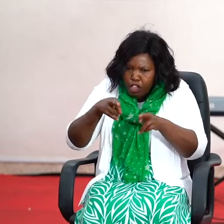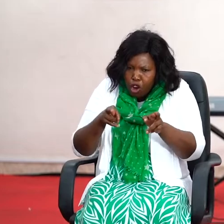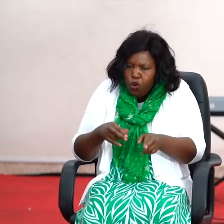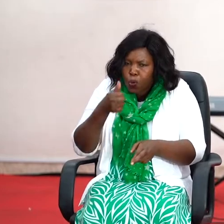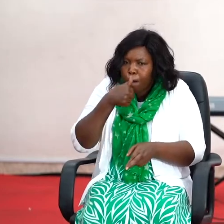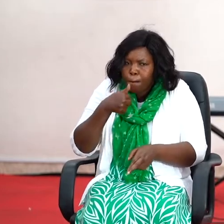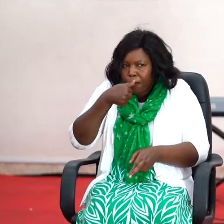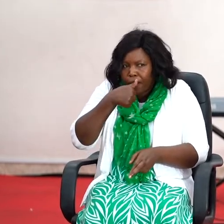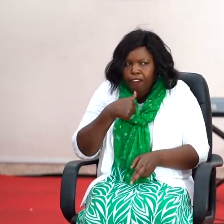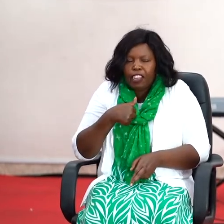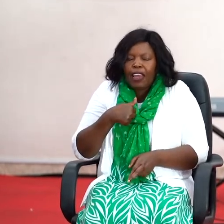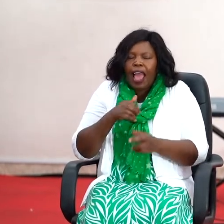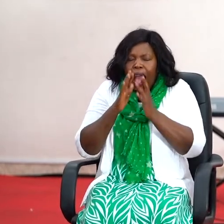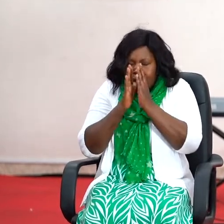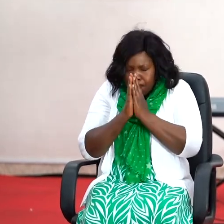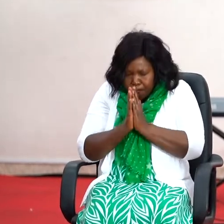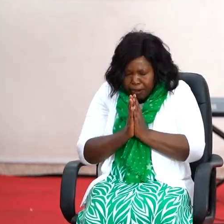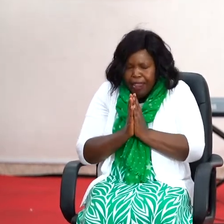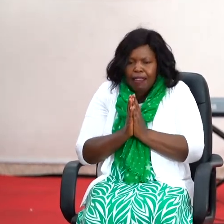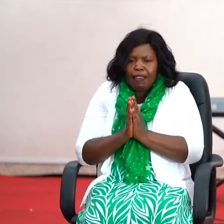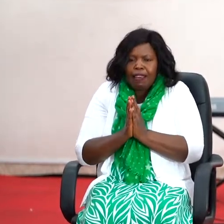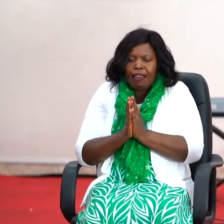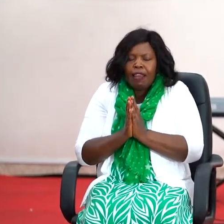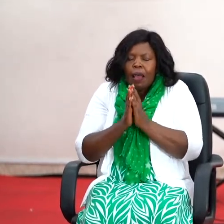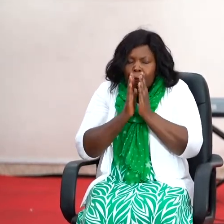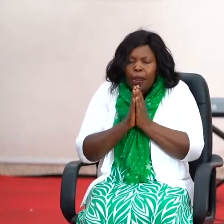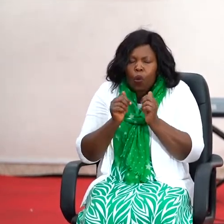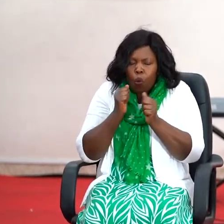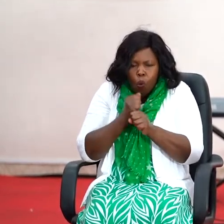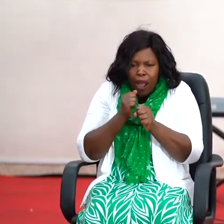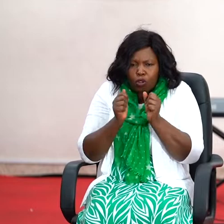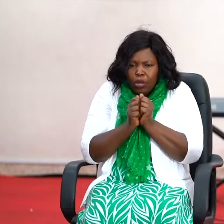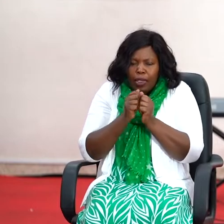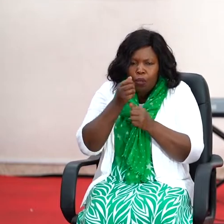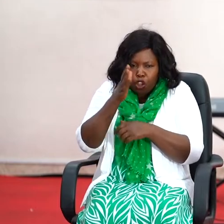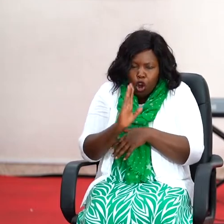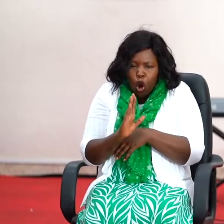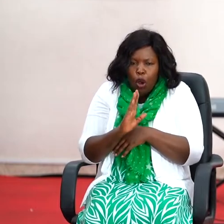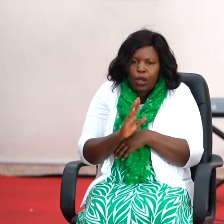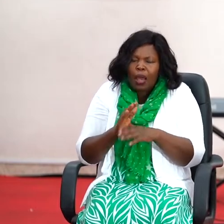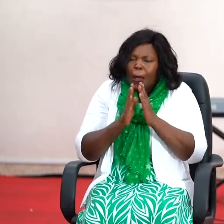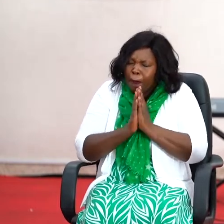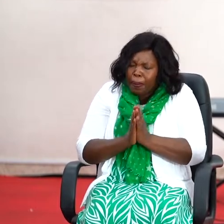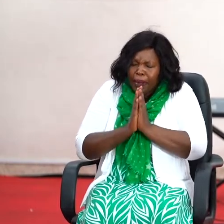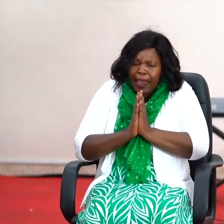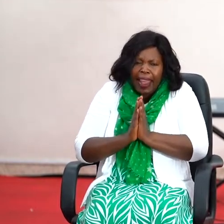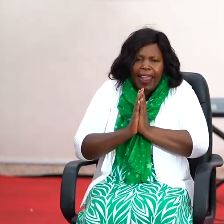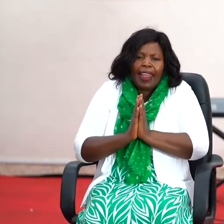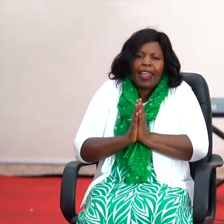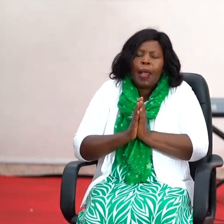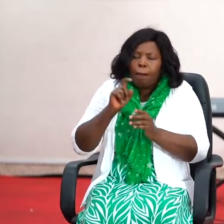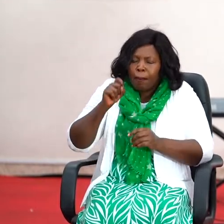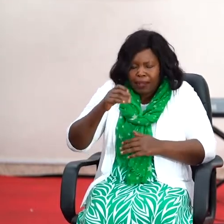and intercede. It is our prayers. We must work together with God. We must intercede and implore God. We must